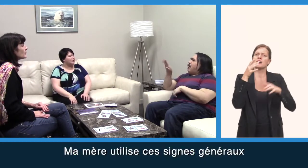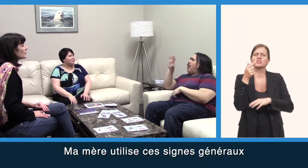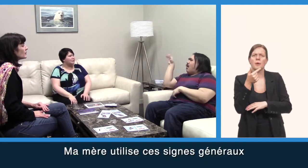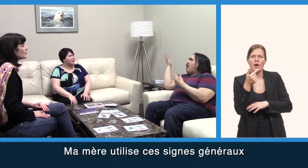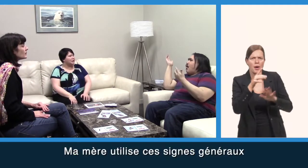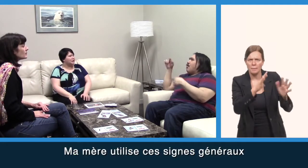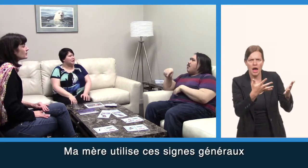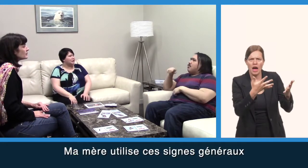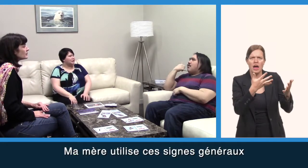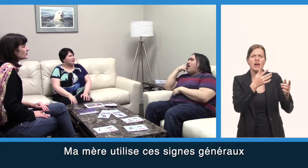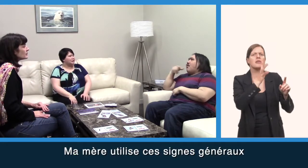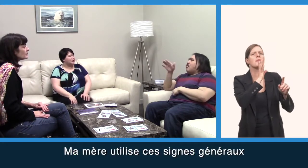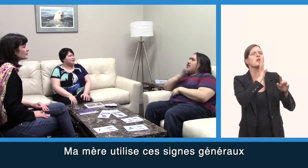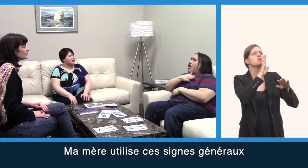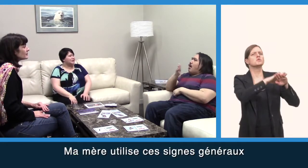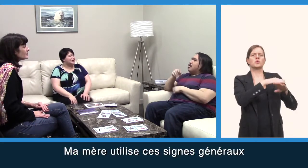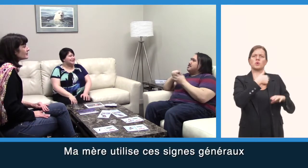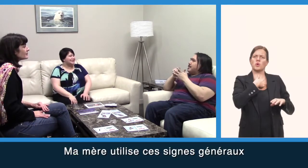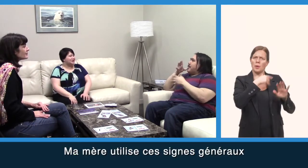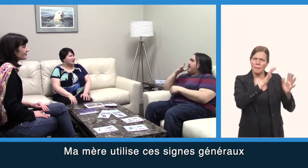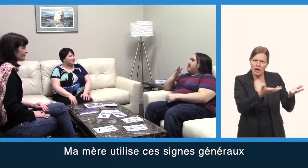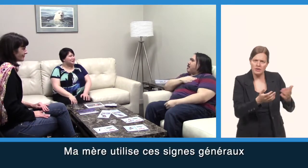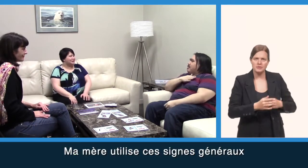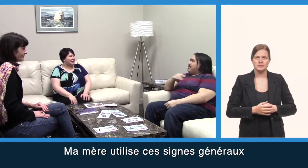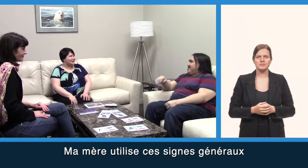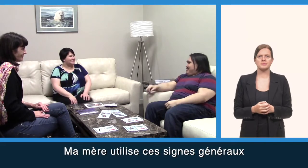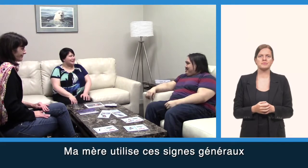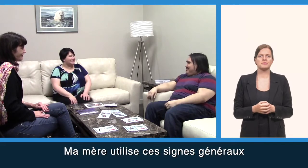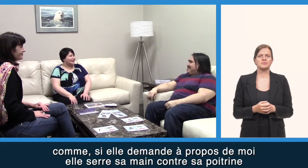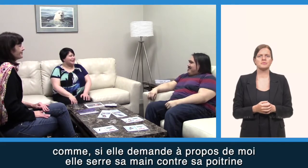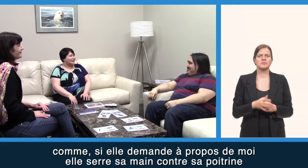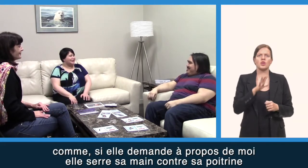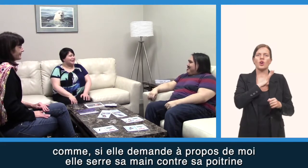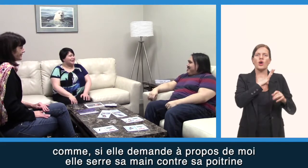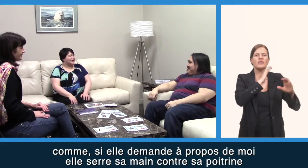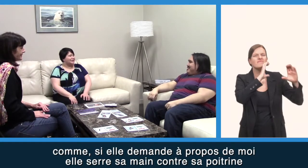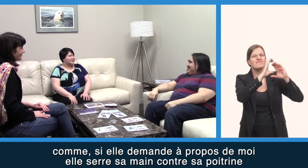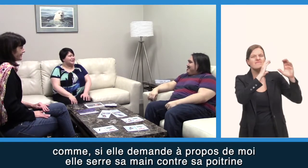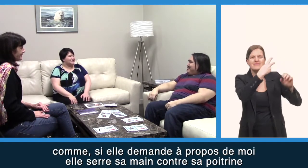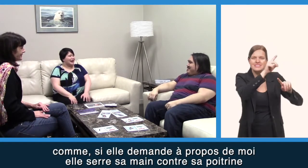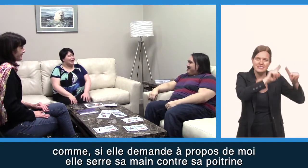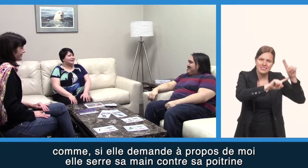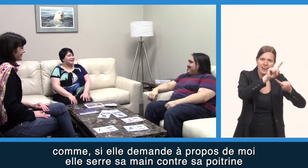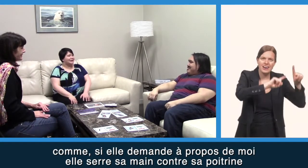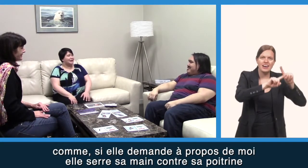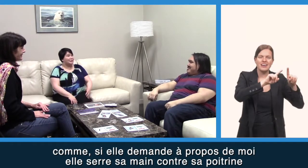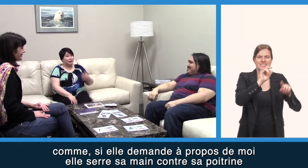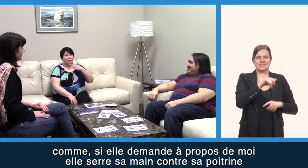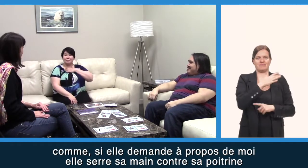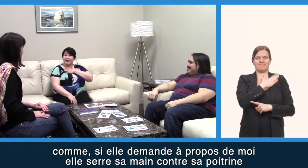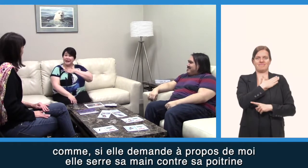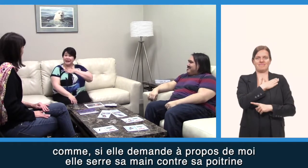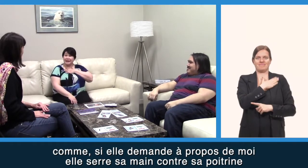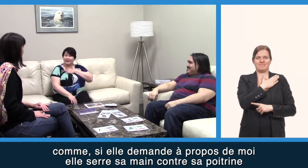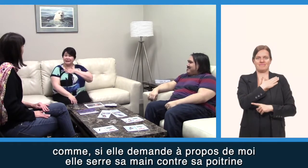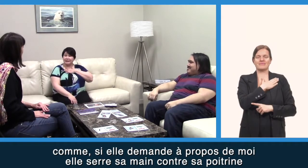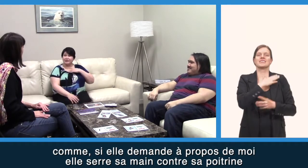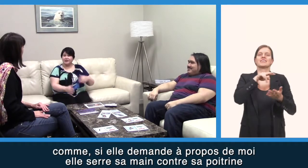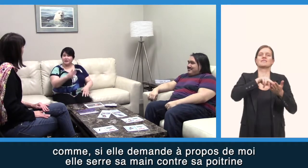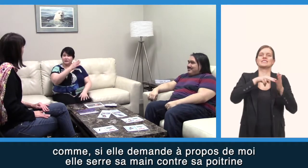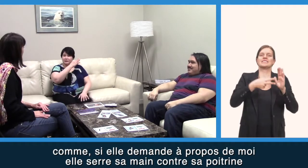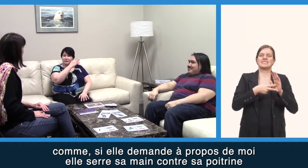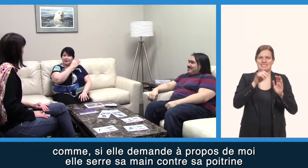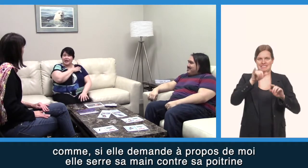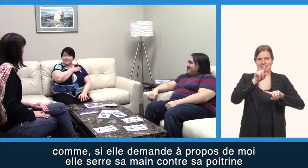my mom uses these general signs, like if he's asking about me,